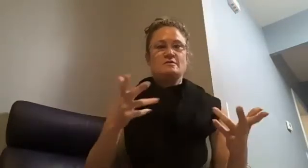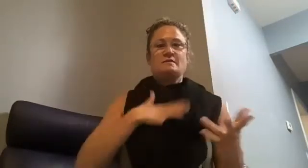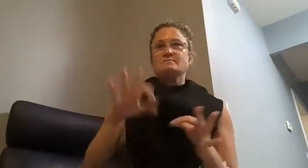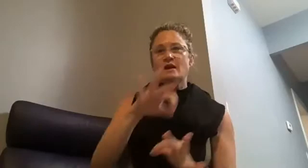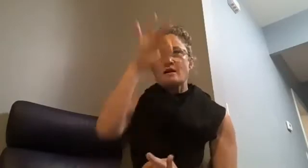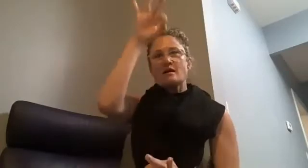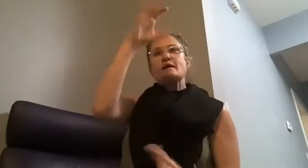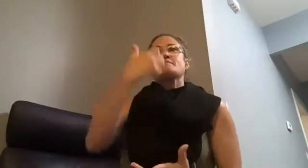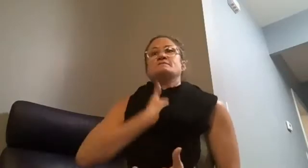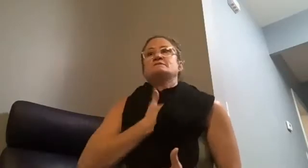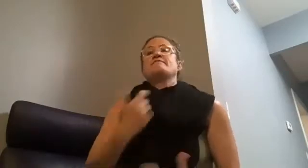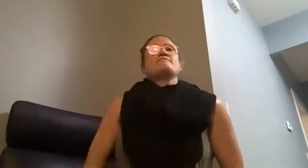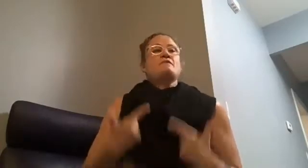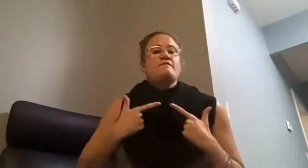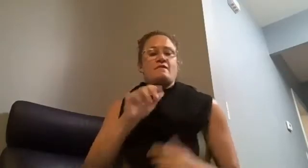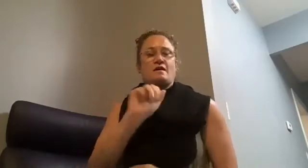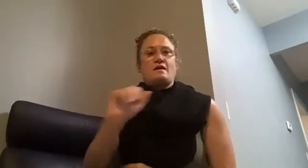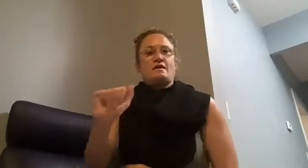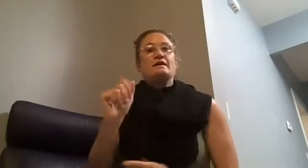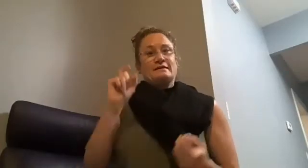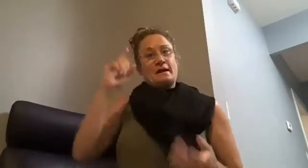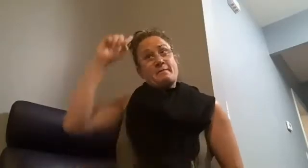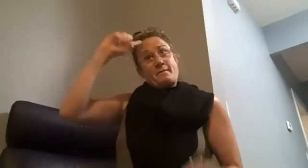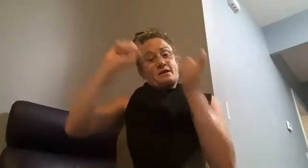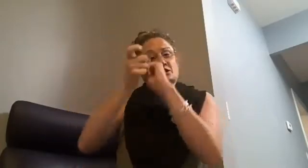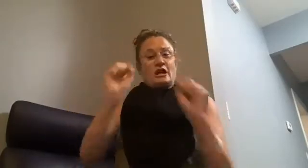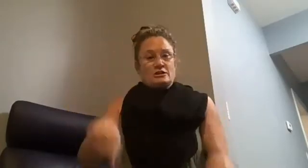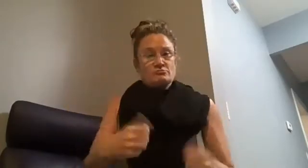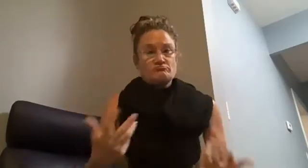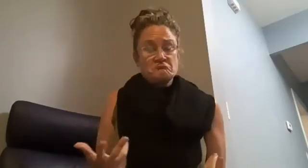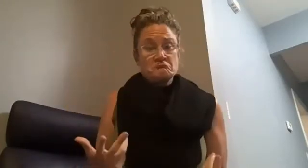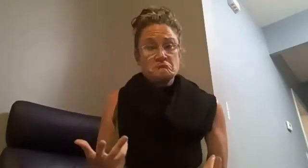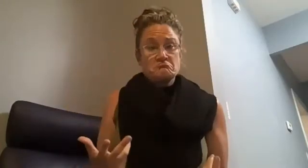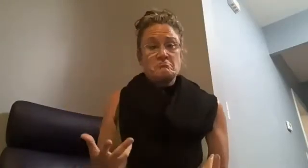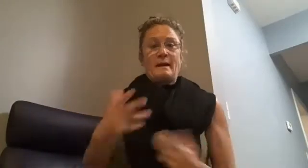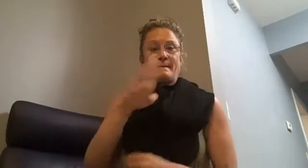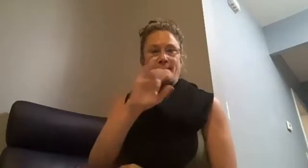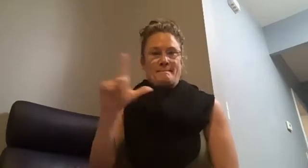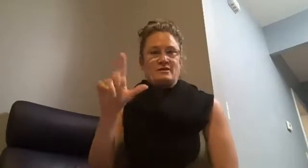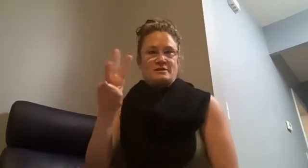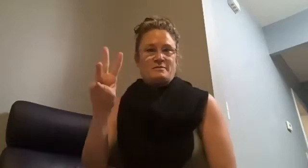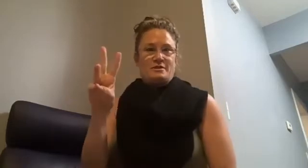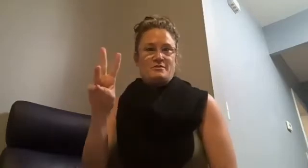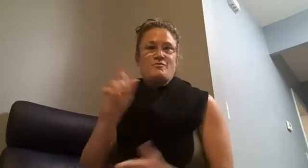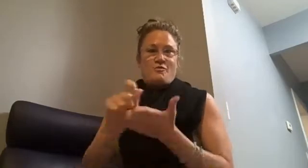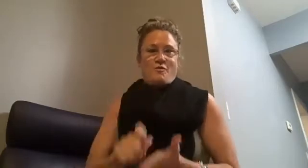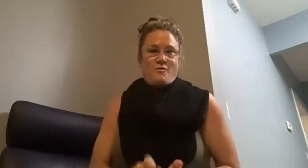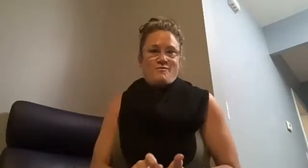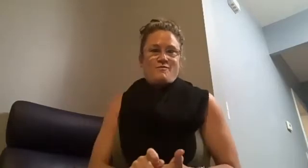own life, and AA, that I'm capable of changing my mind. Bill W., in a letter that he wrote in the Grapevine, said that he believed that the greatest